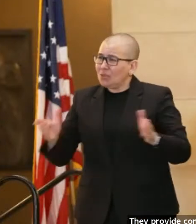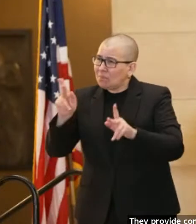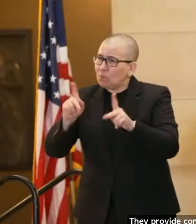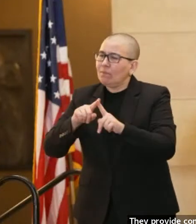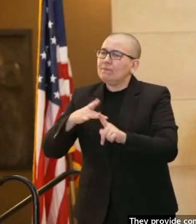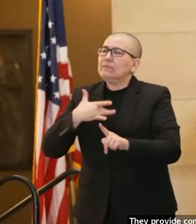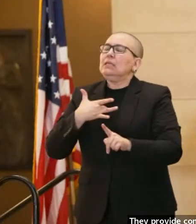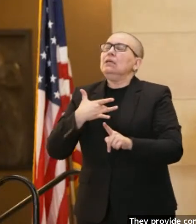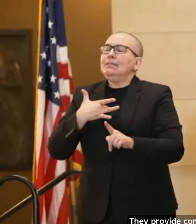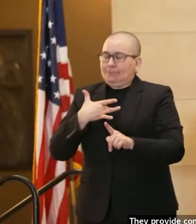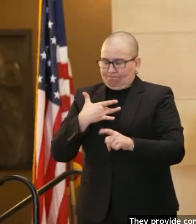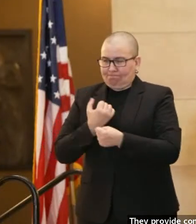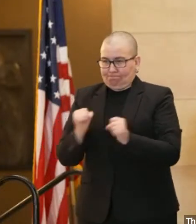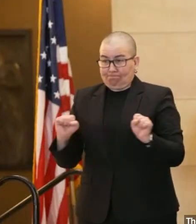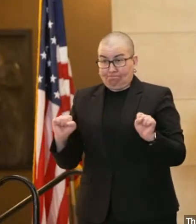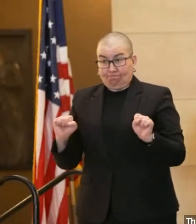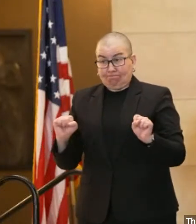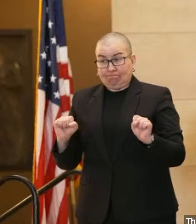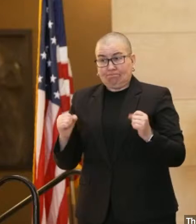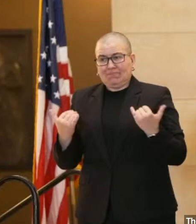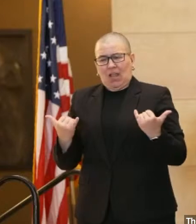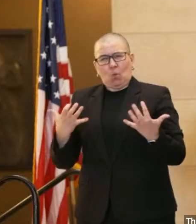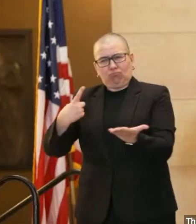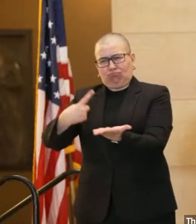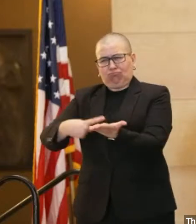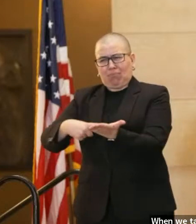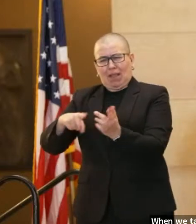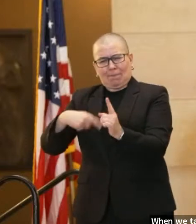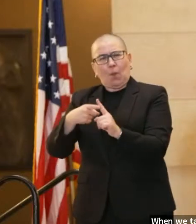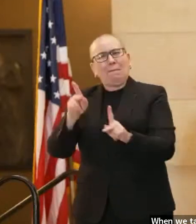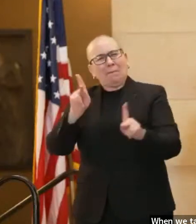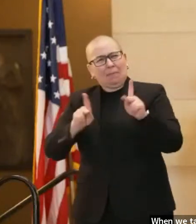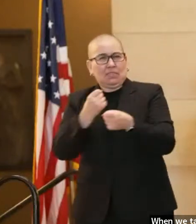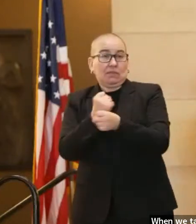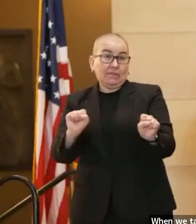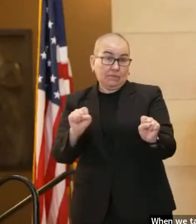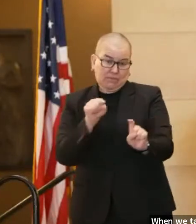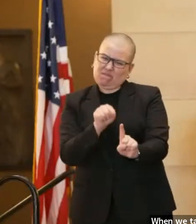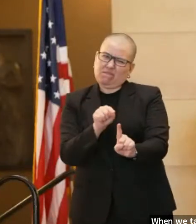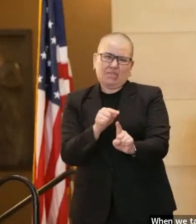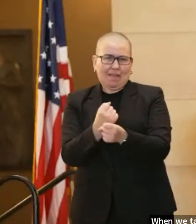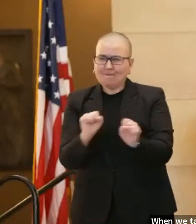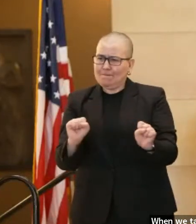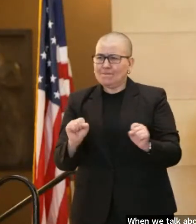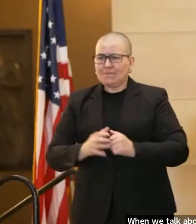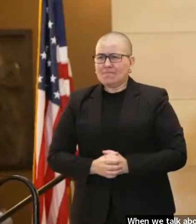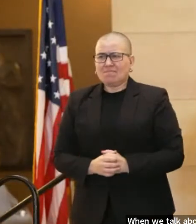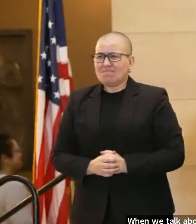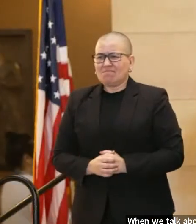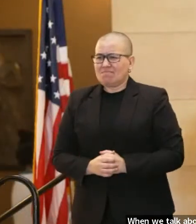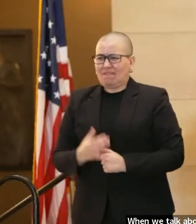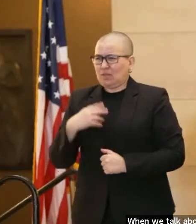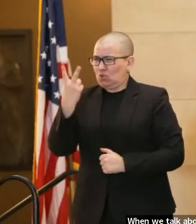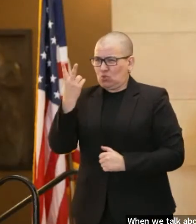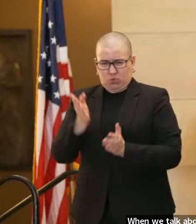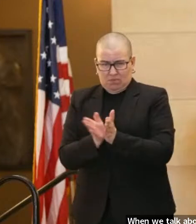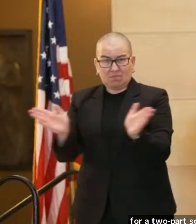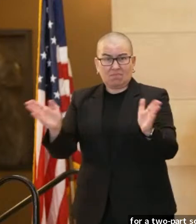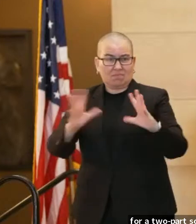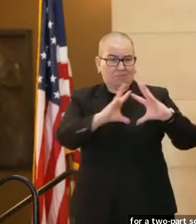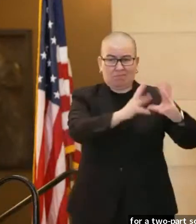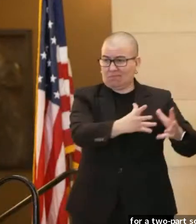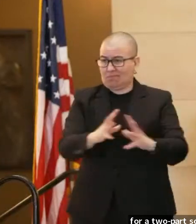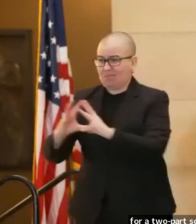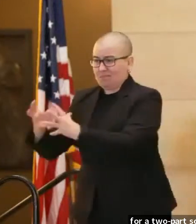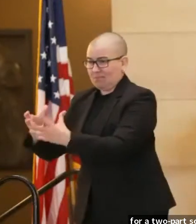When we talk about public safety, we have to keep asking for a two-part solution because we know what we need. We need to keep our